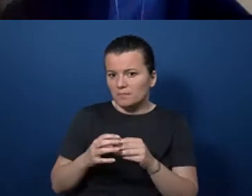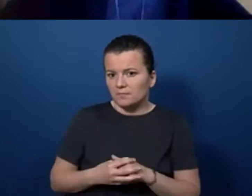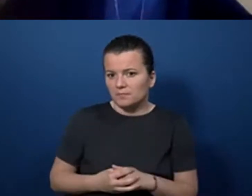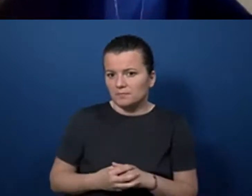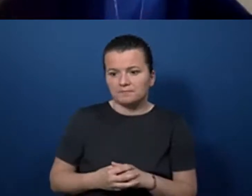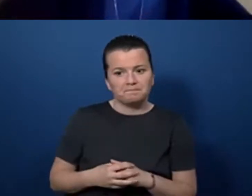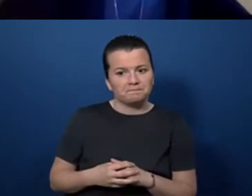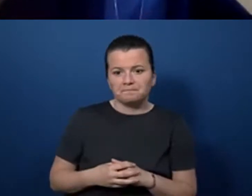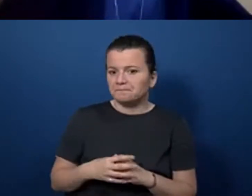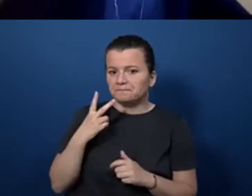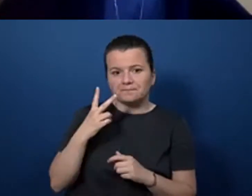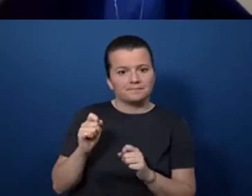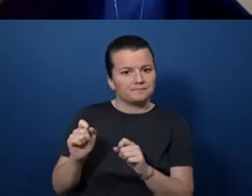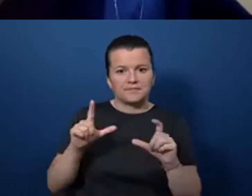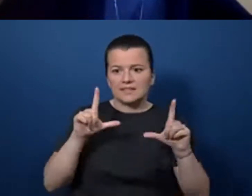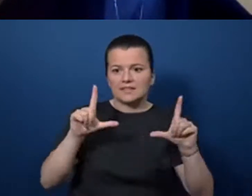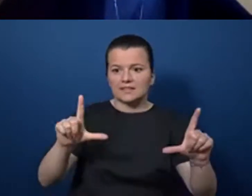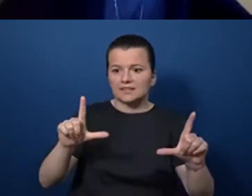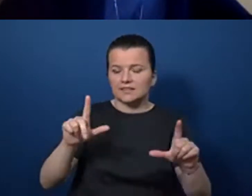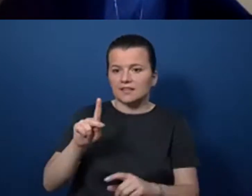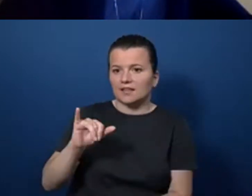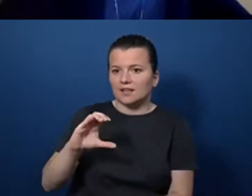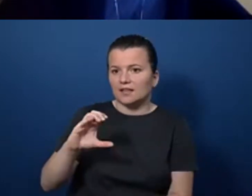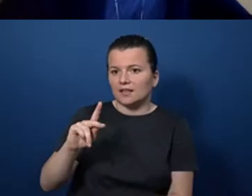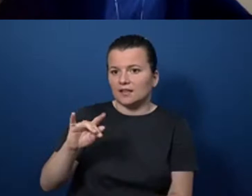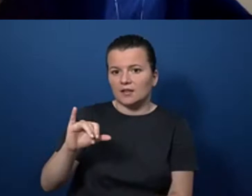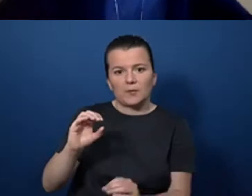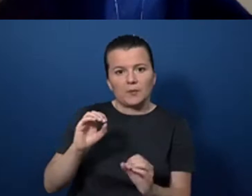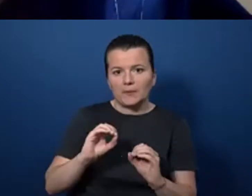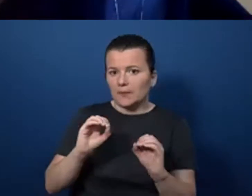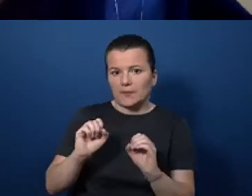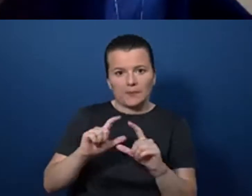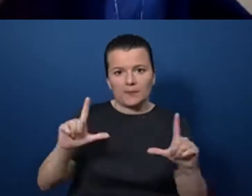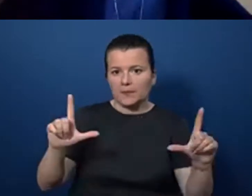Kiki on the screen. So, I mean, in the meantime,